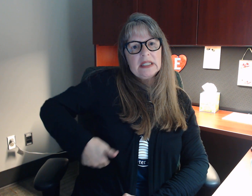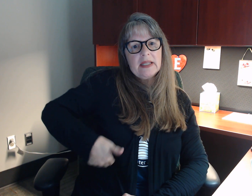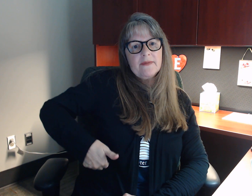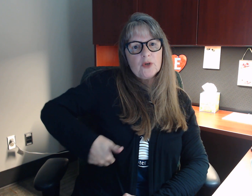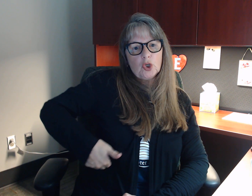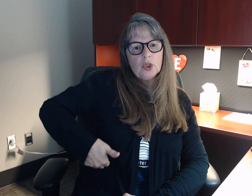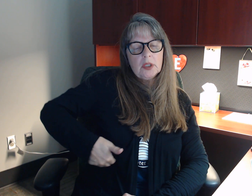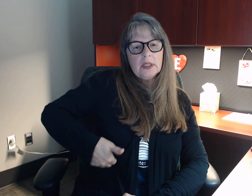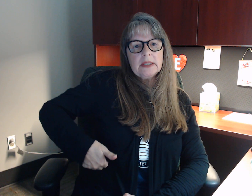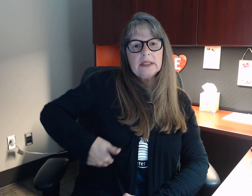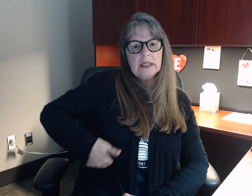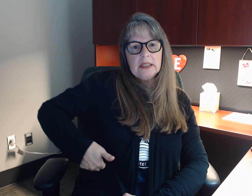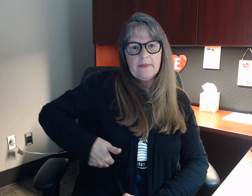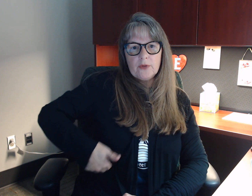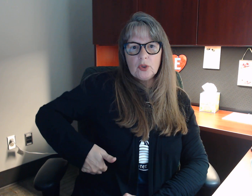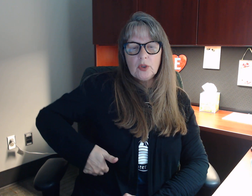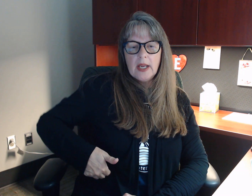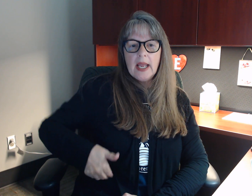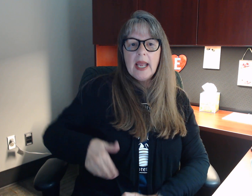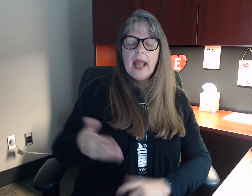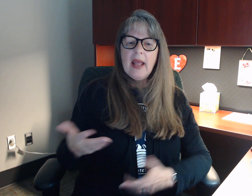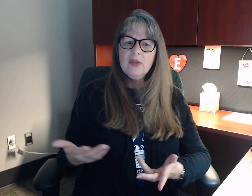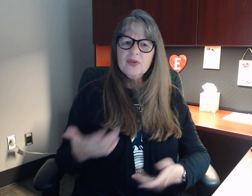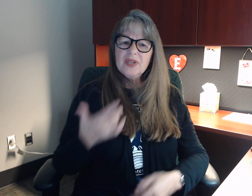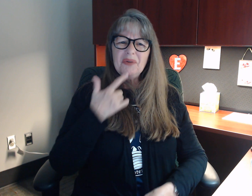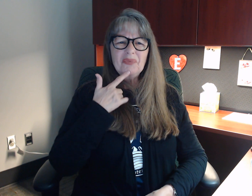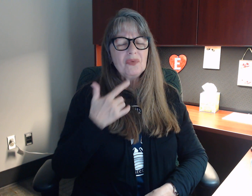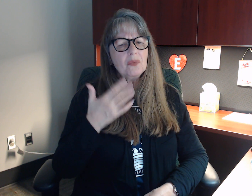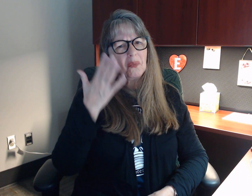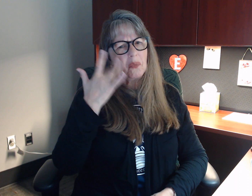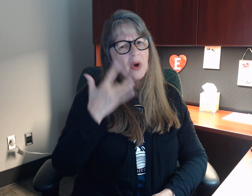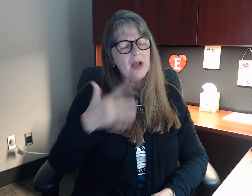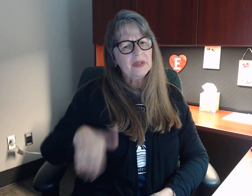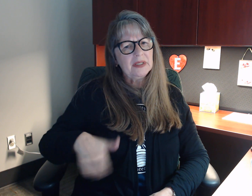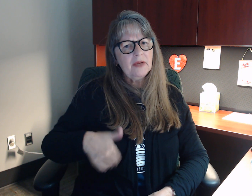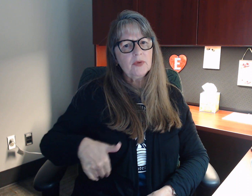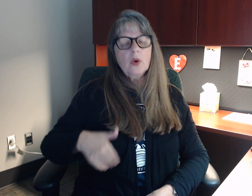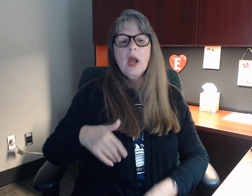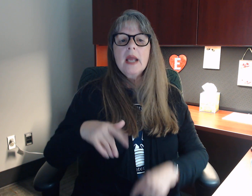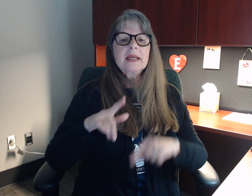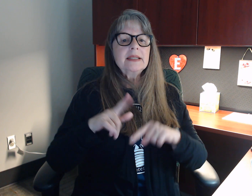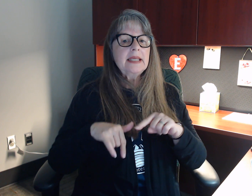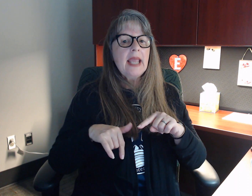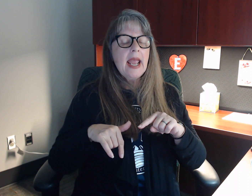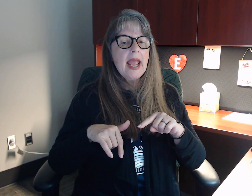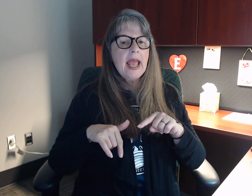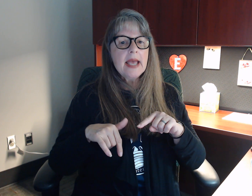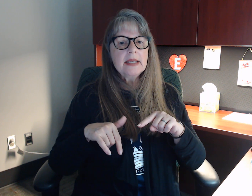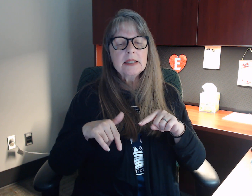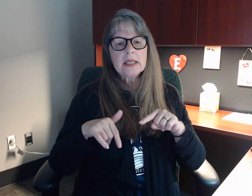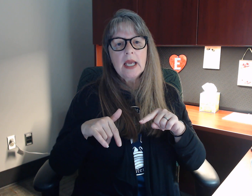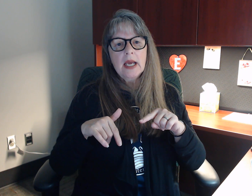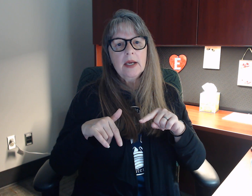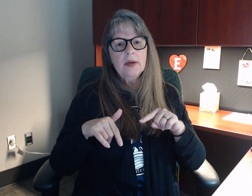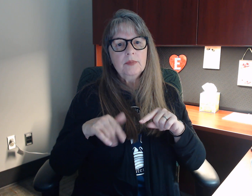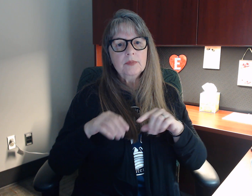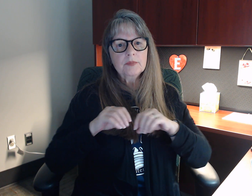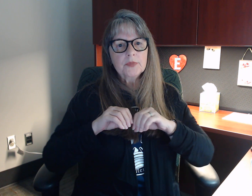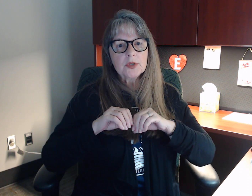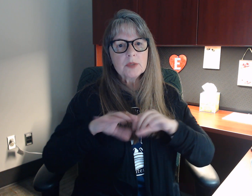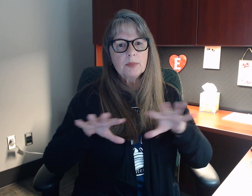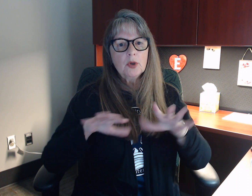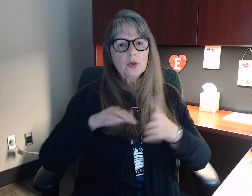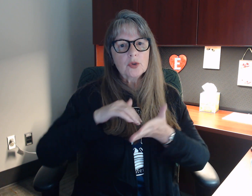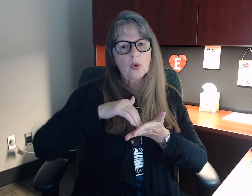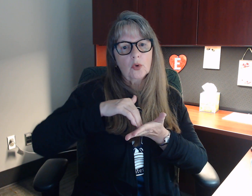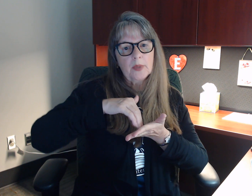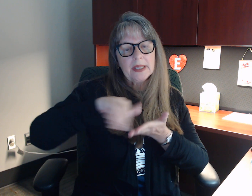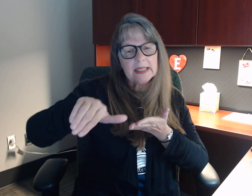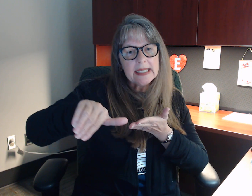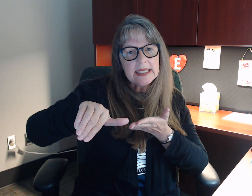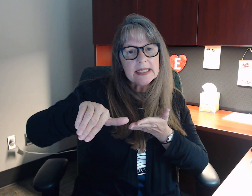liver. And they'll say, well, why the liver? Because it can't disperse or release,